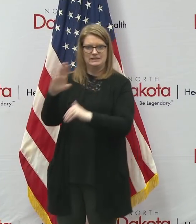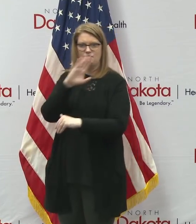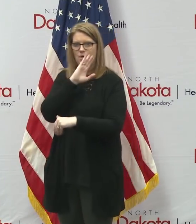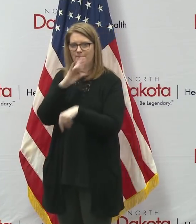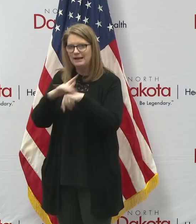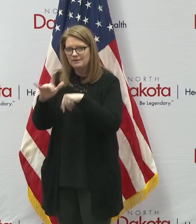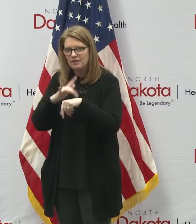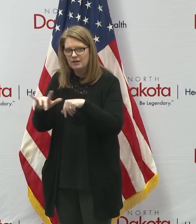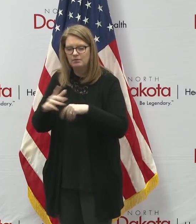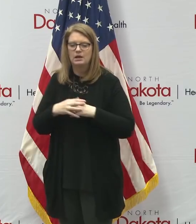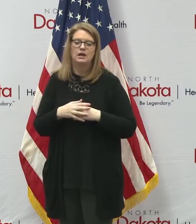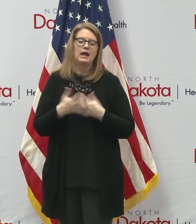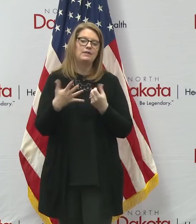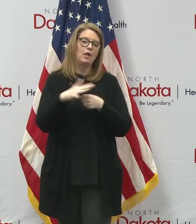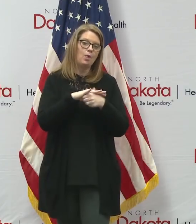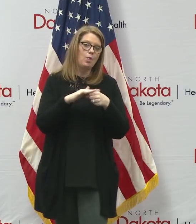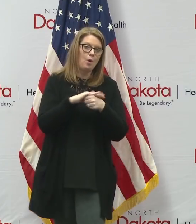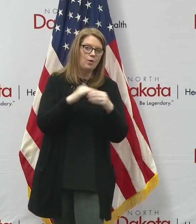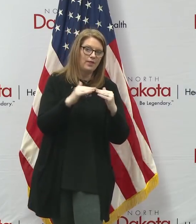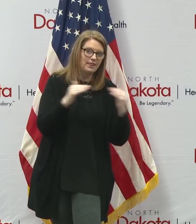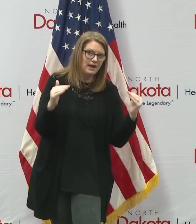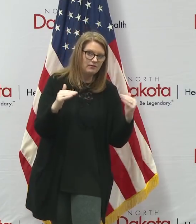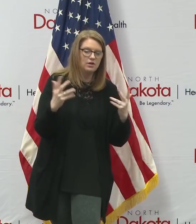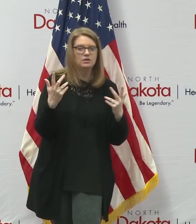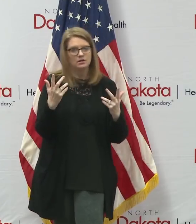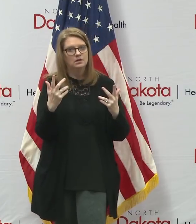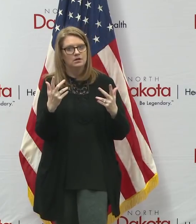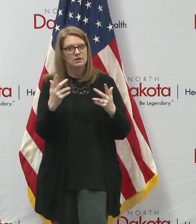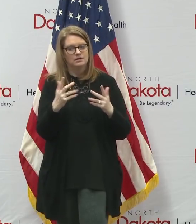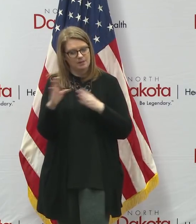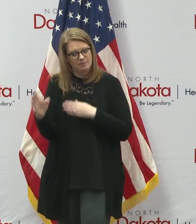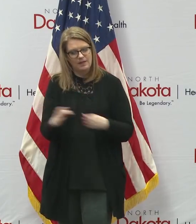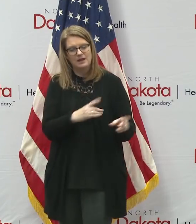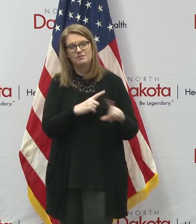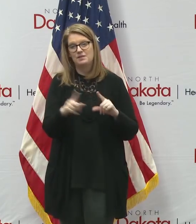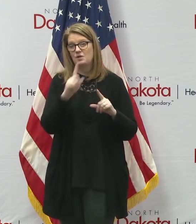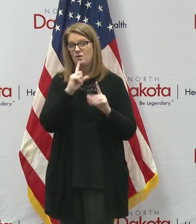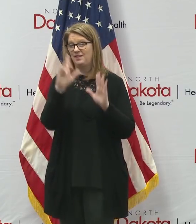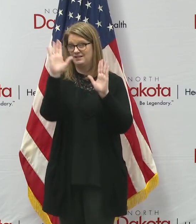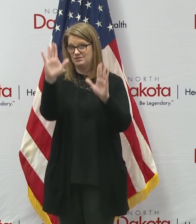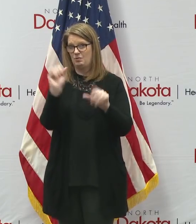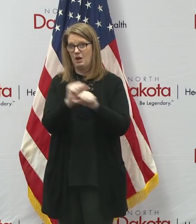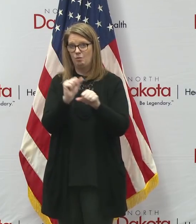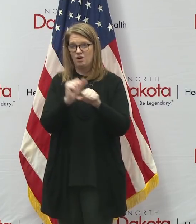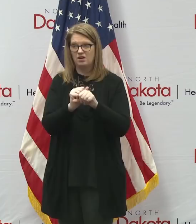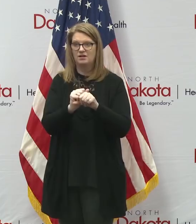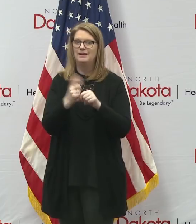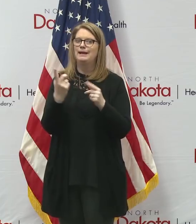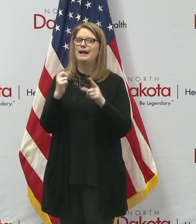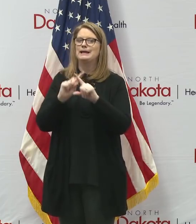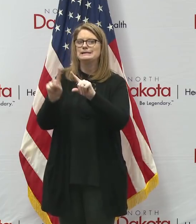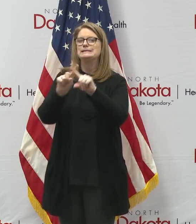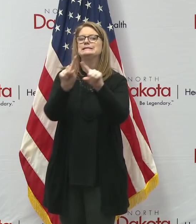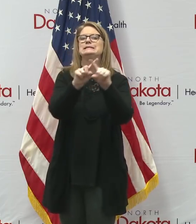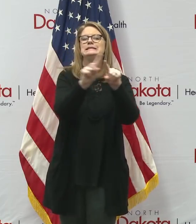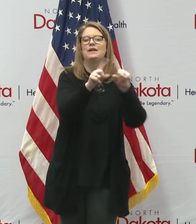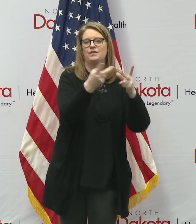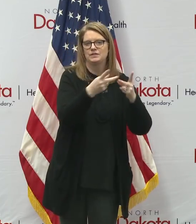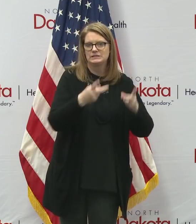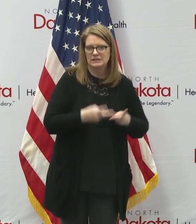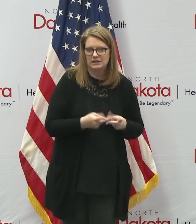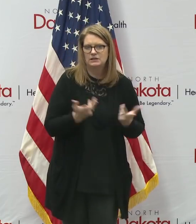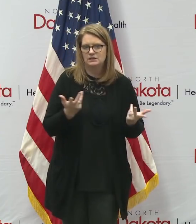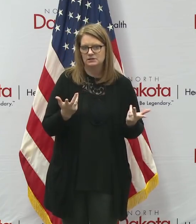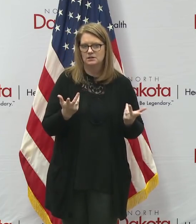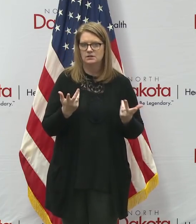they're at the local level, we're doing the planning team working on that, but there are some great work being done at the facility level where people are working, in that